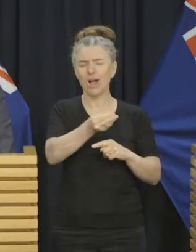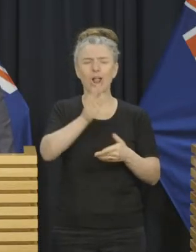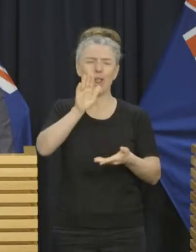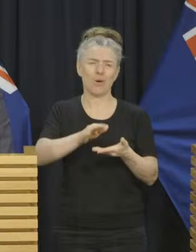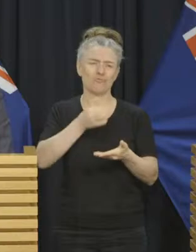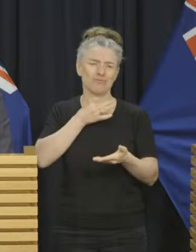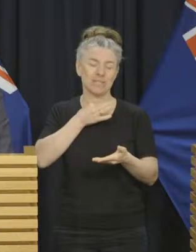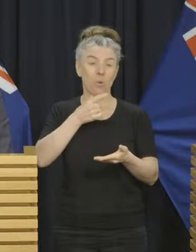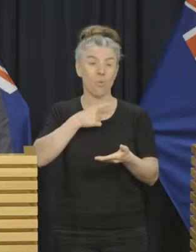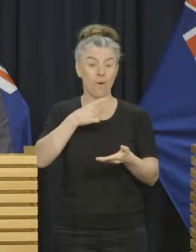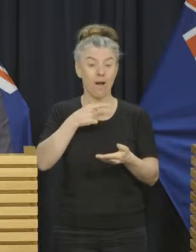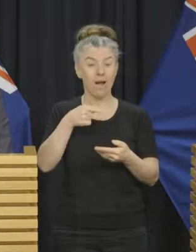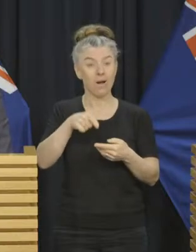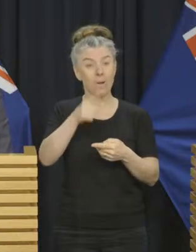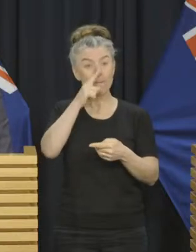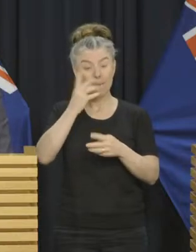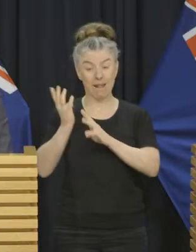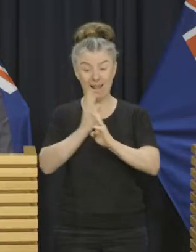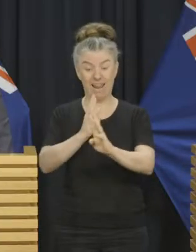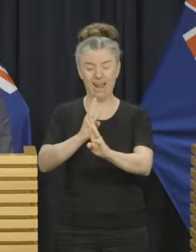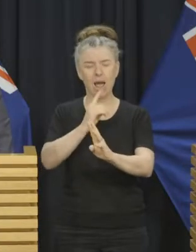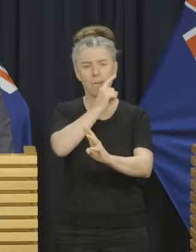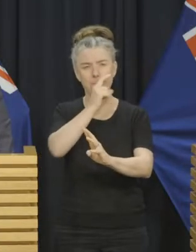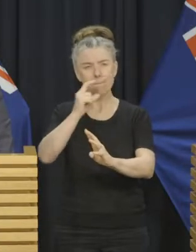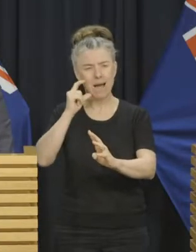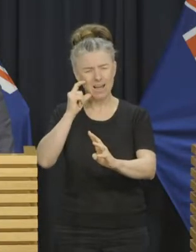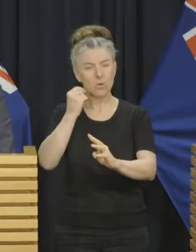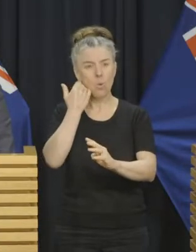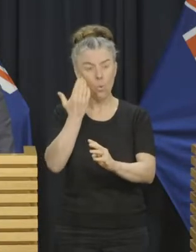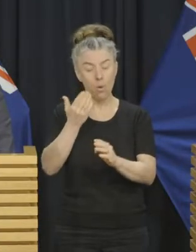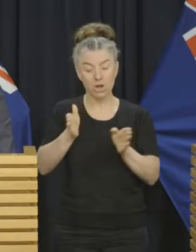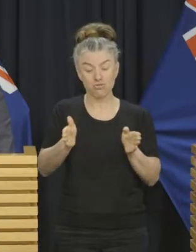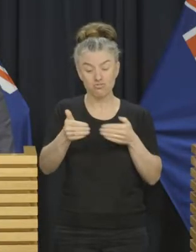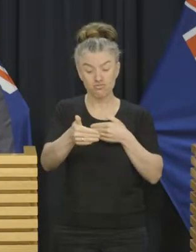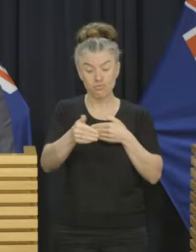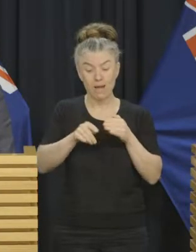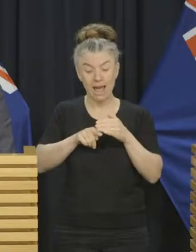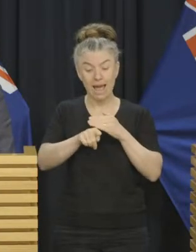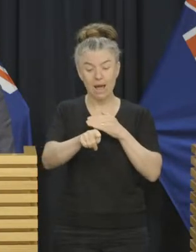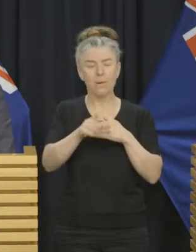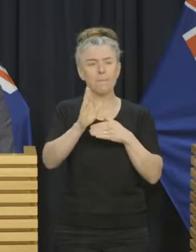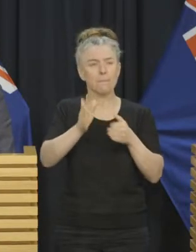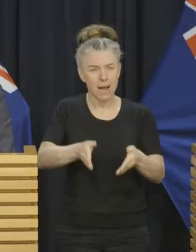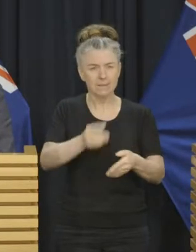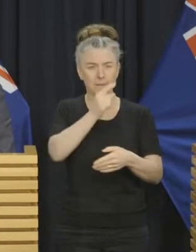were wearing masks as they do when they're outside their rooms, and